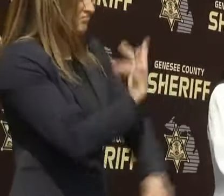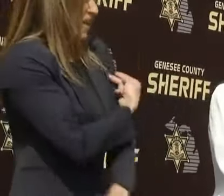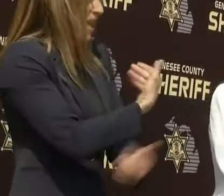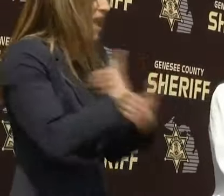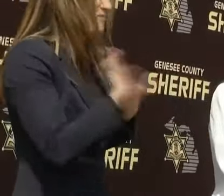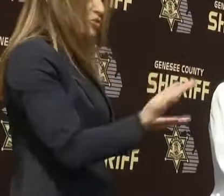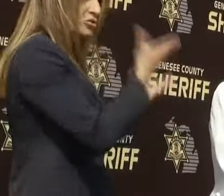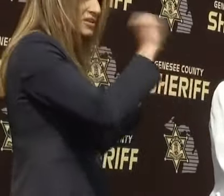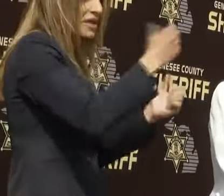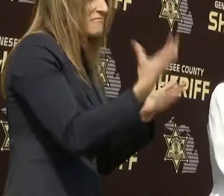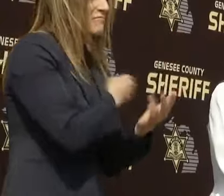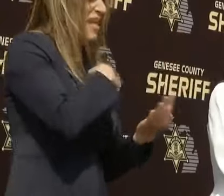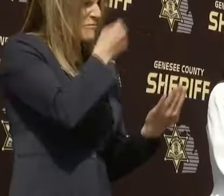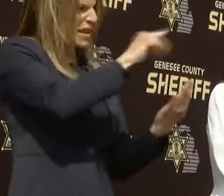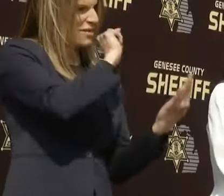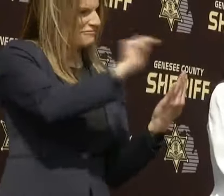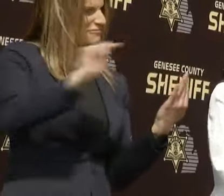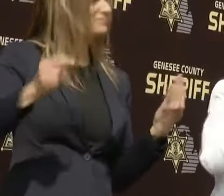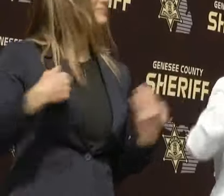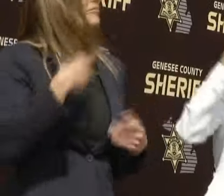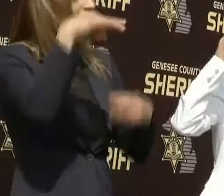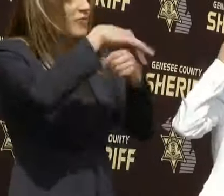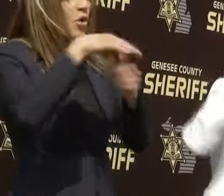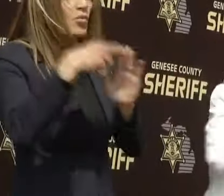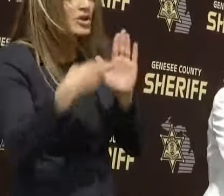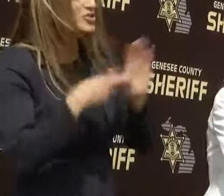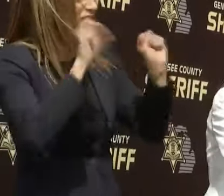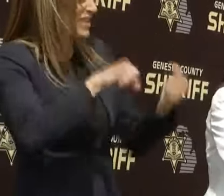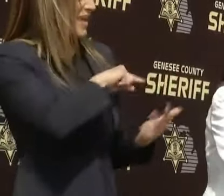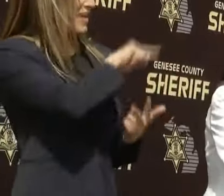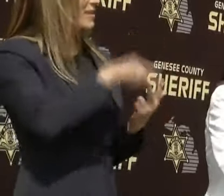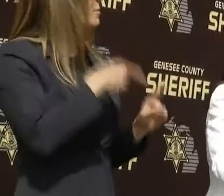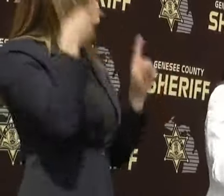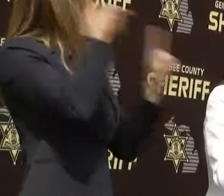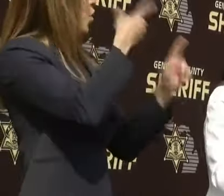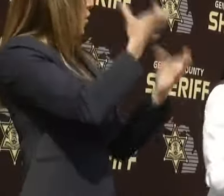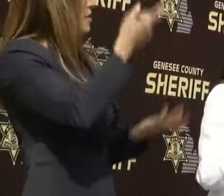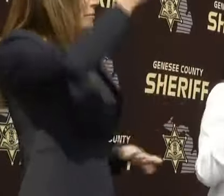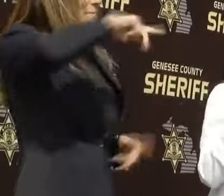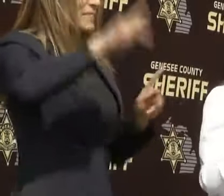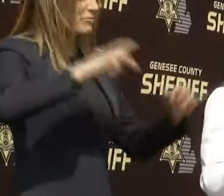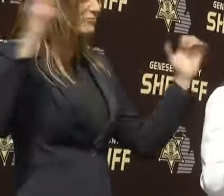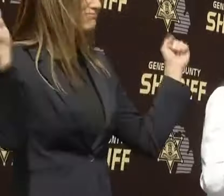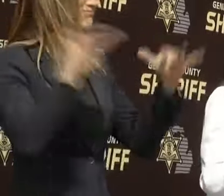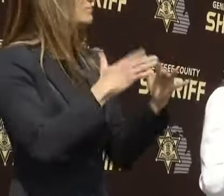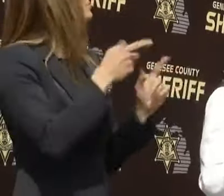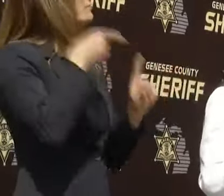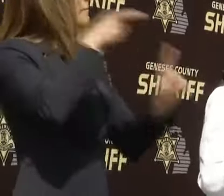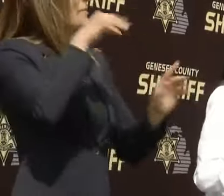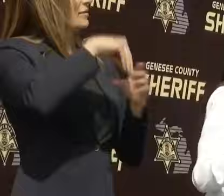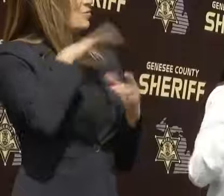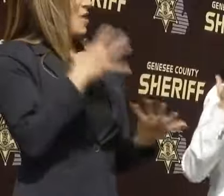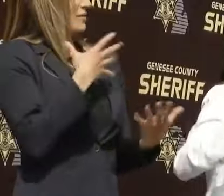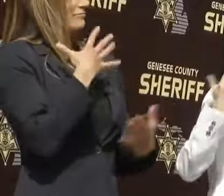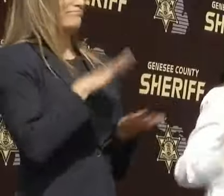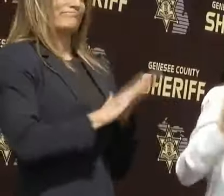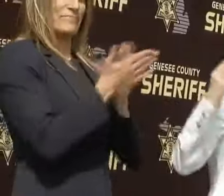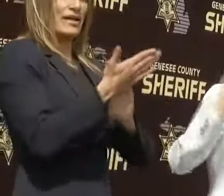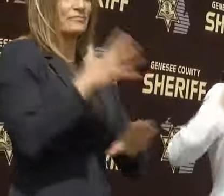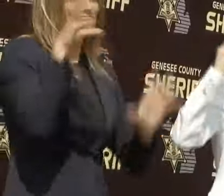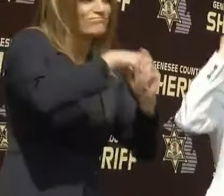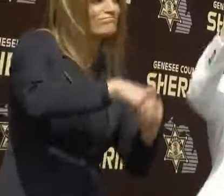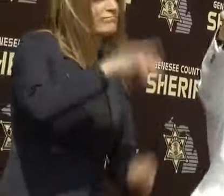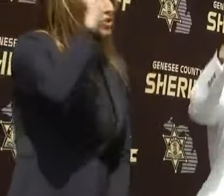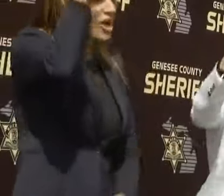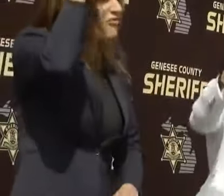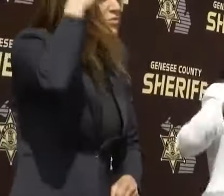register to vote, we want to bring the people back in government, right? We want to have a government